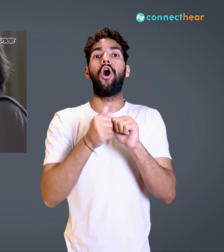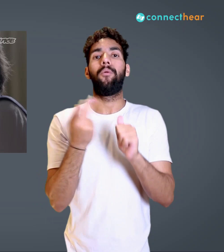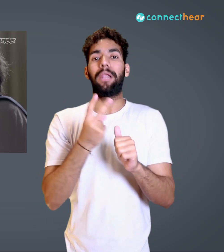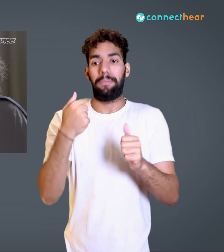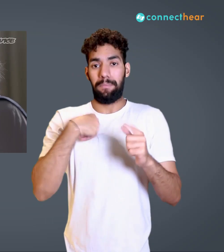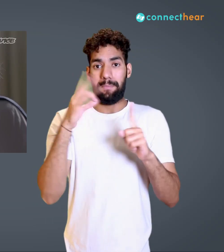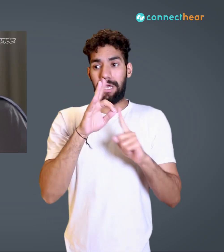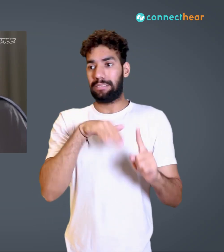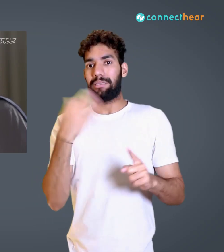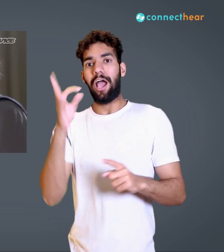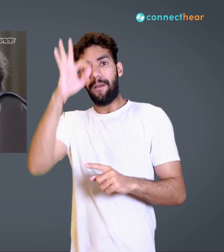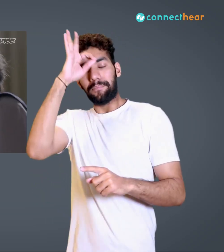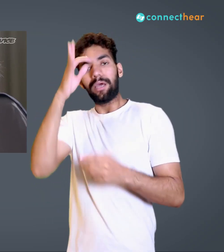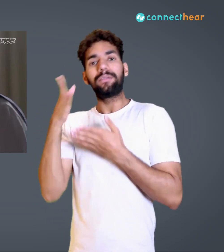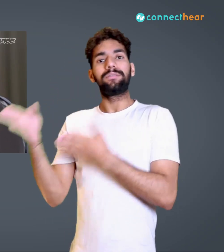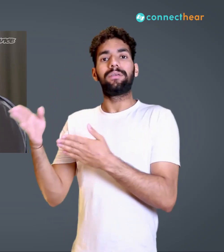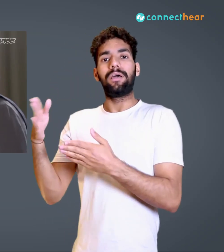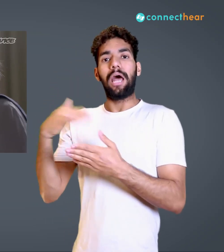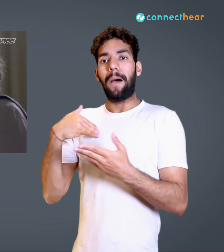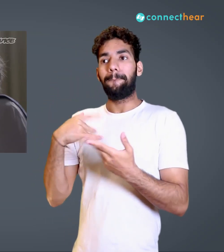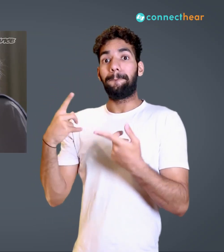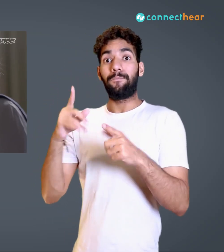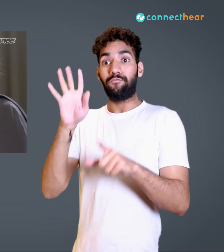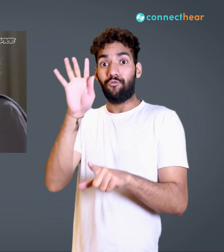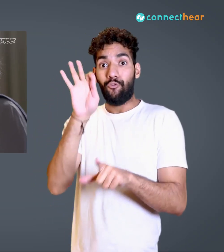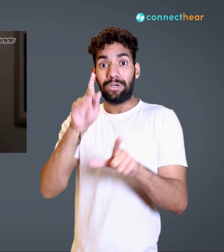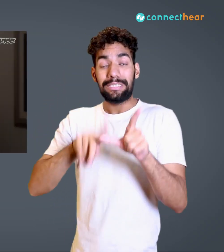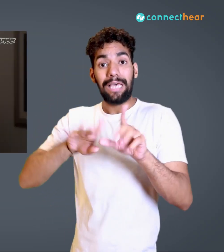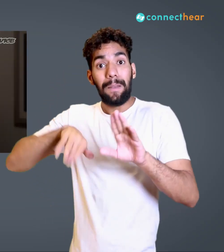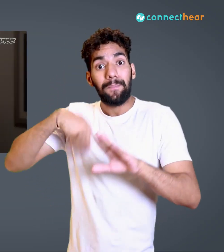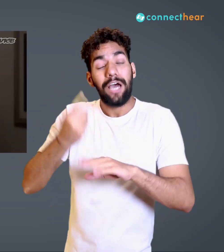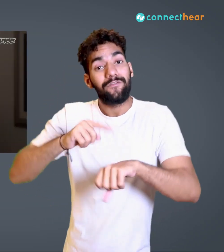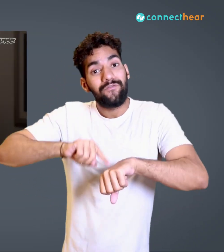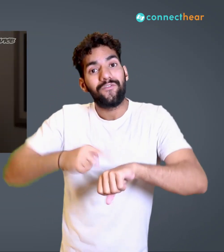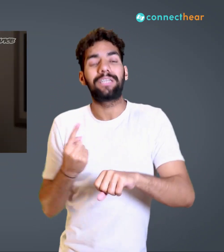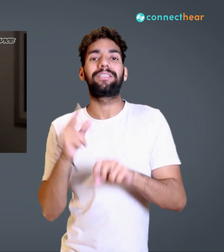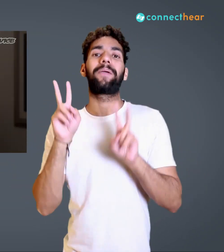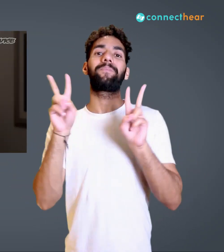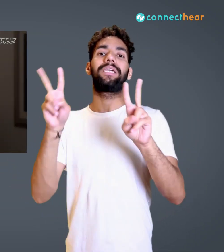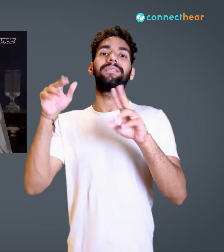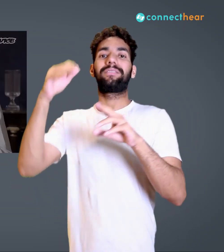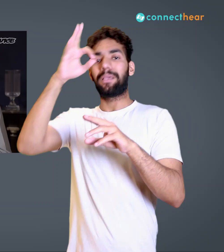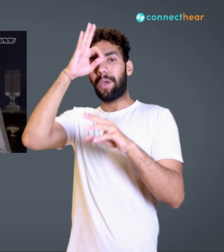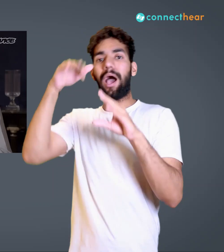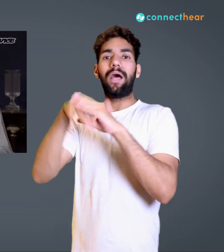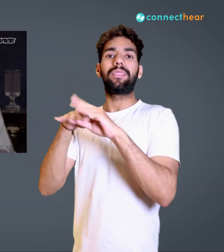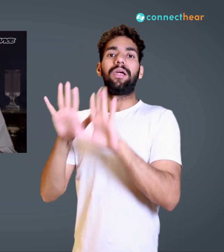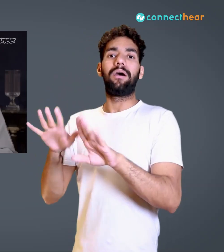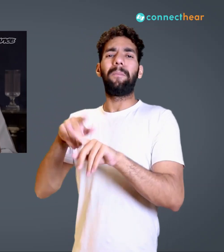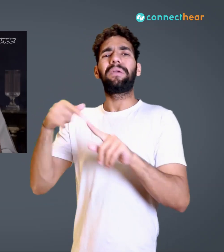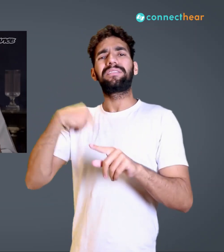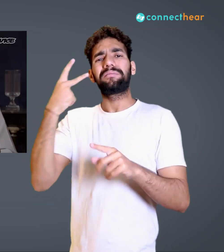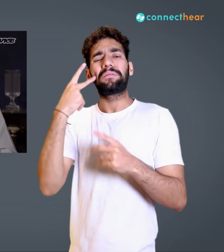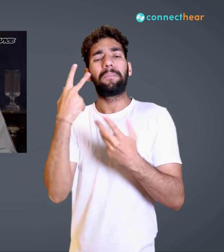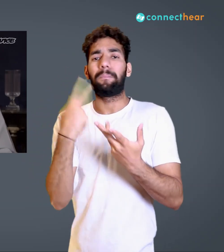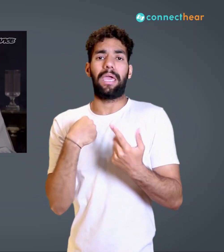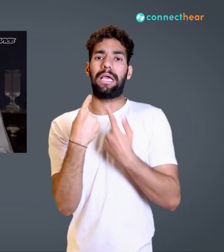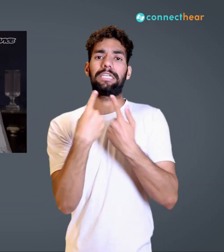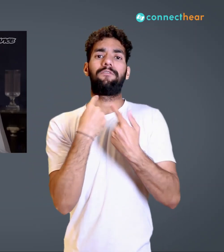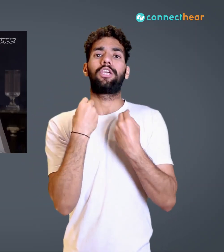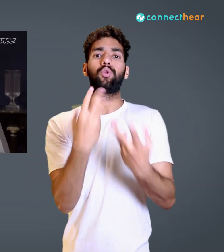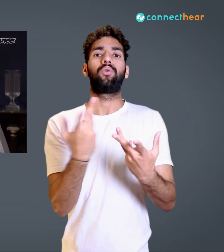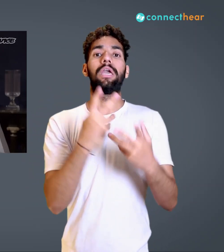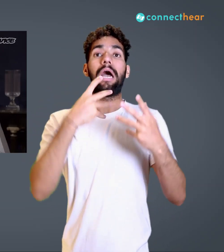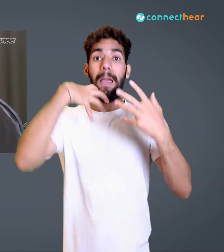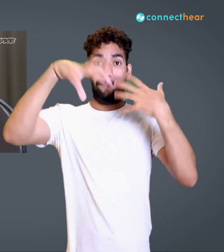and after 40 years, for the first time, there's peace in Afghanistan. Now, what I said was the Western countries must get them